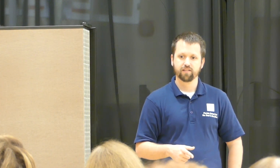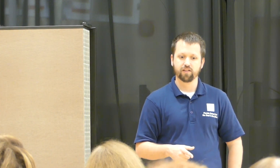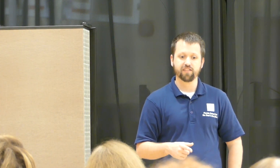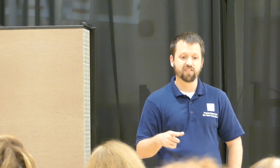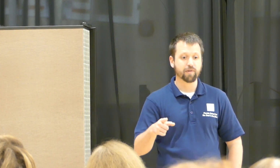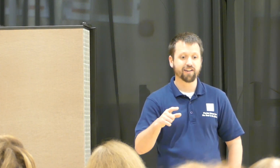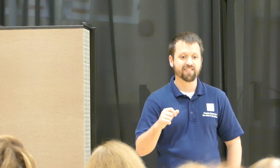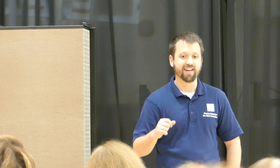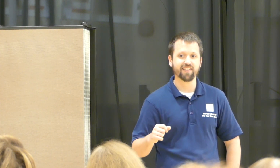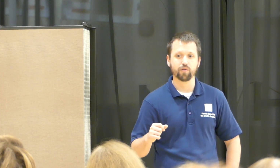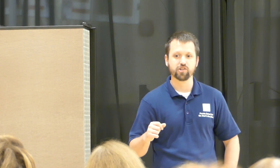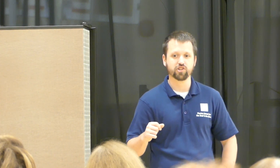Unless it's American Sign Language, it should be.